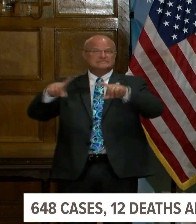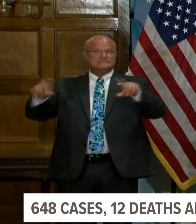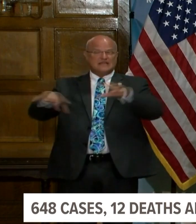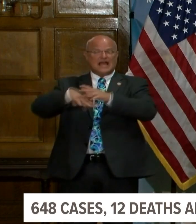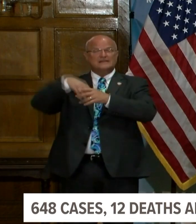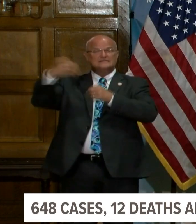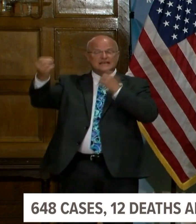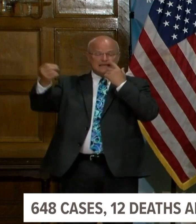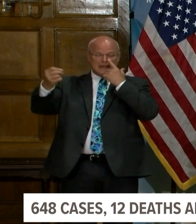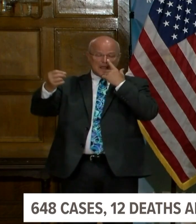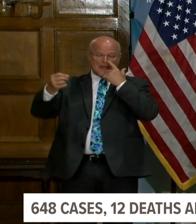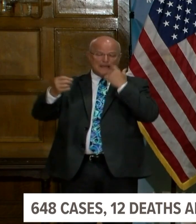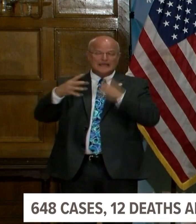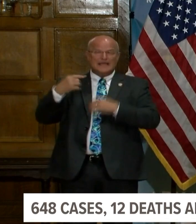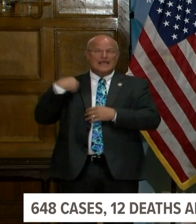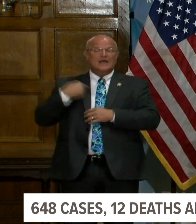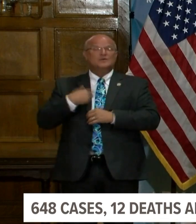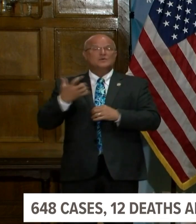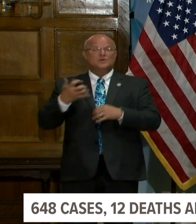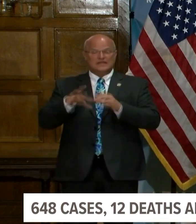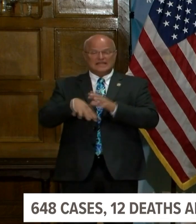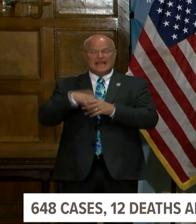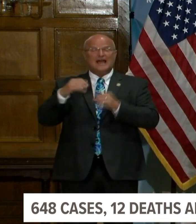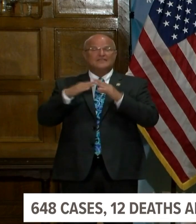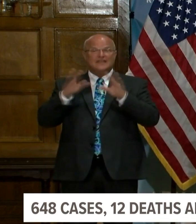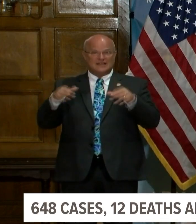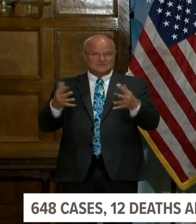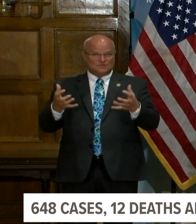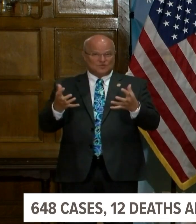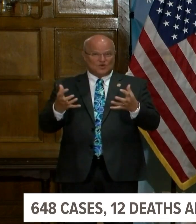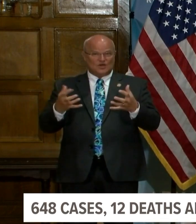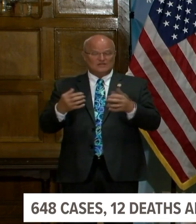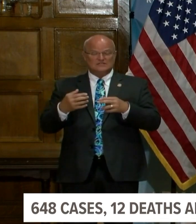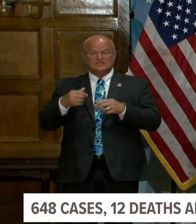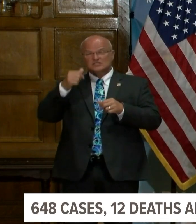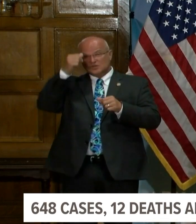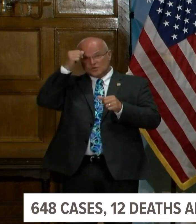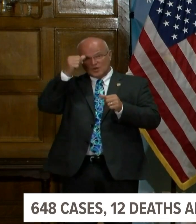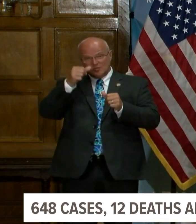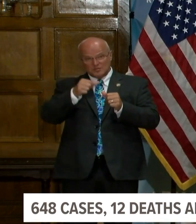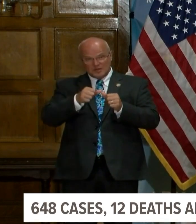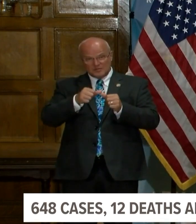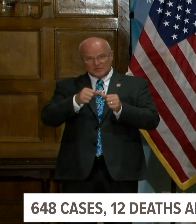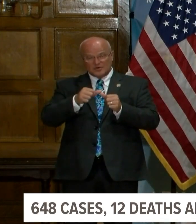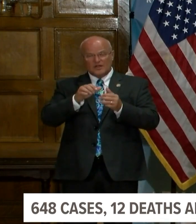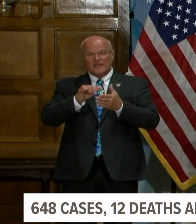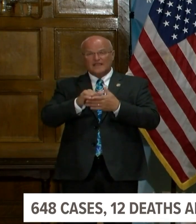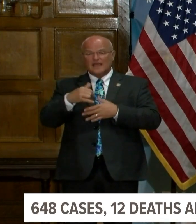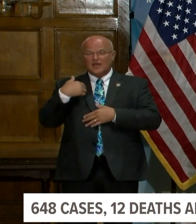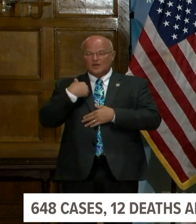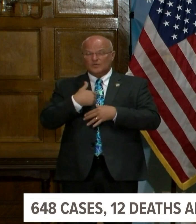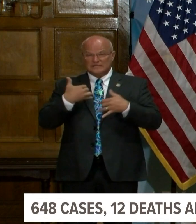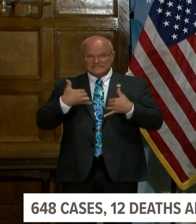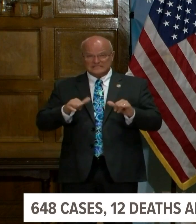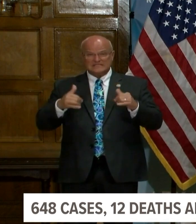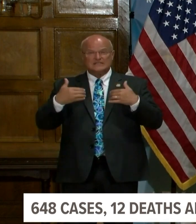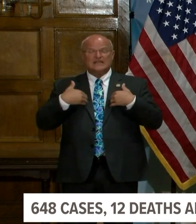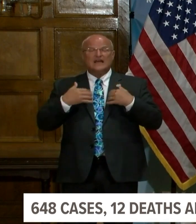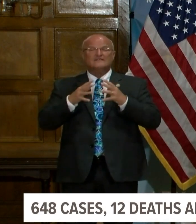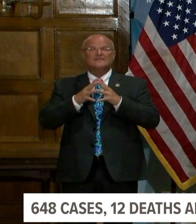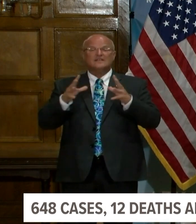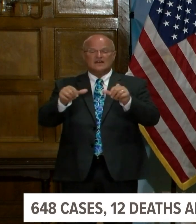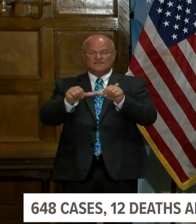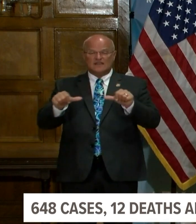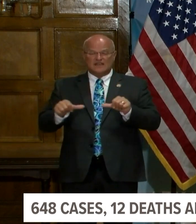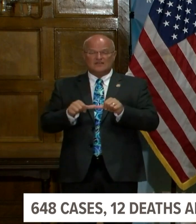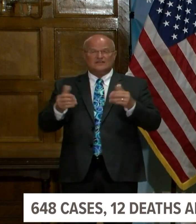things outside. We're going to want to get out of the house. Just remember that we still have a lot of